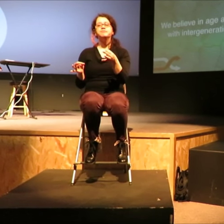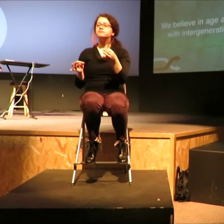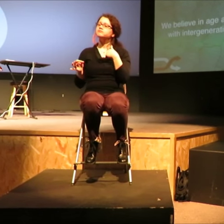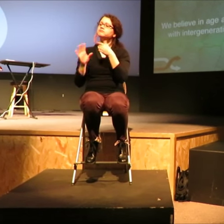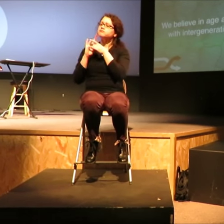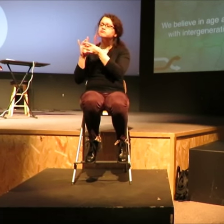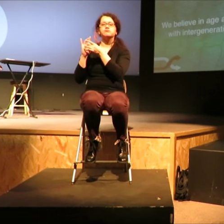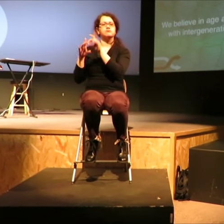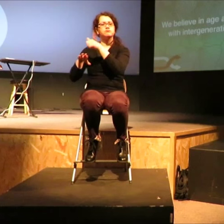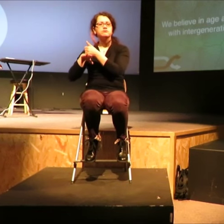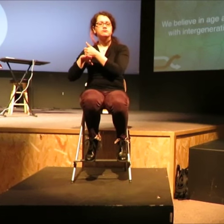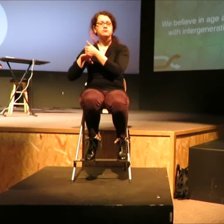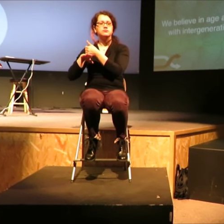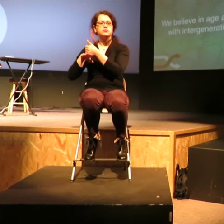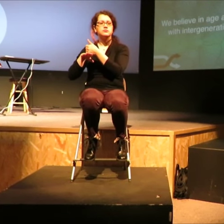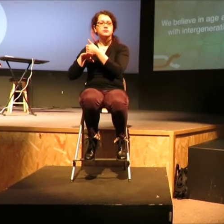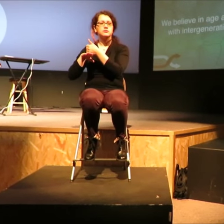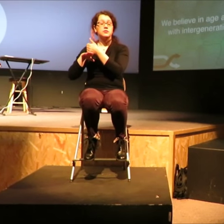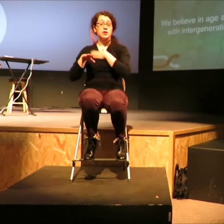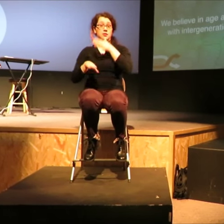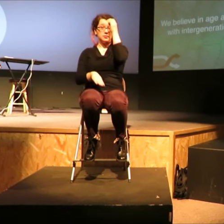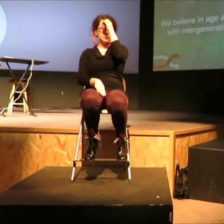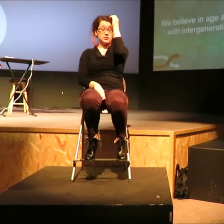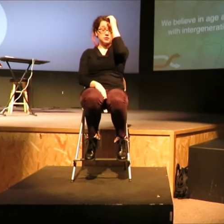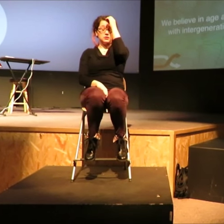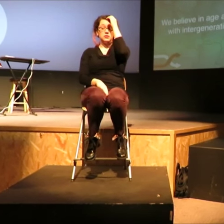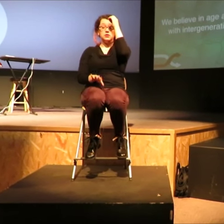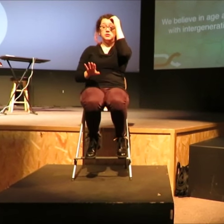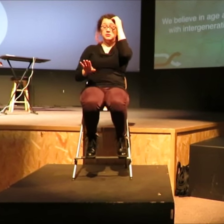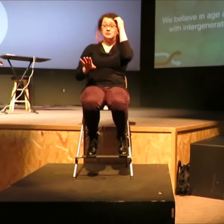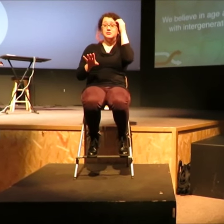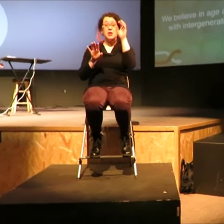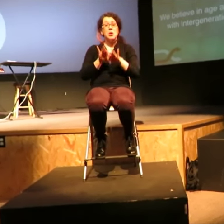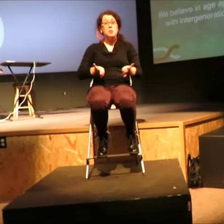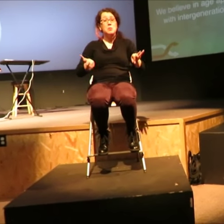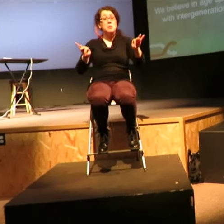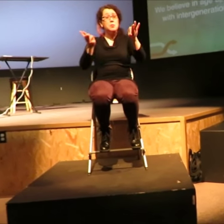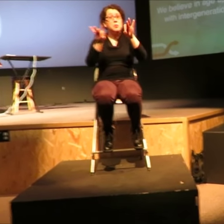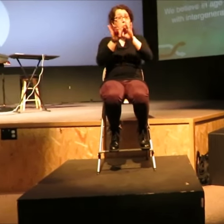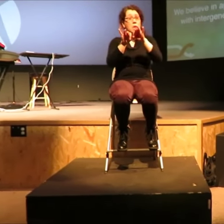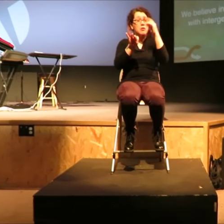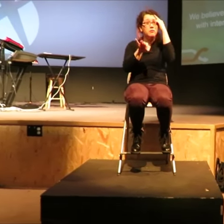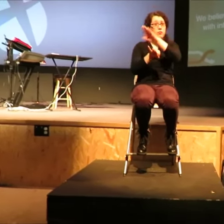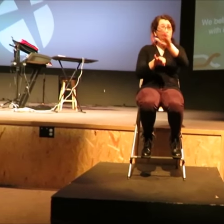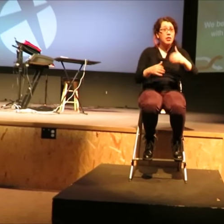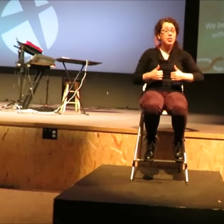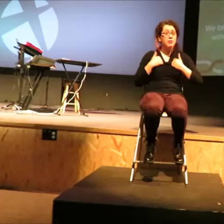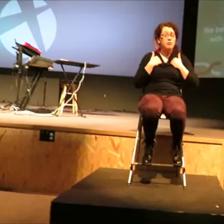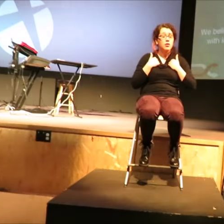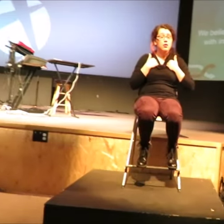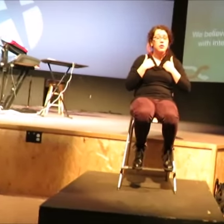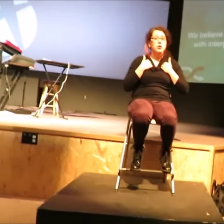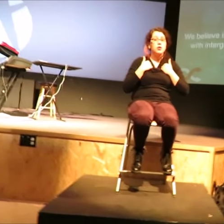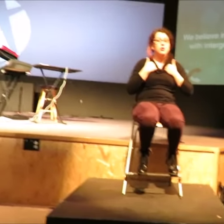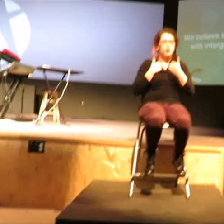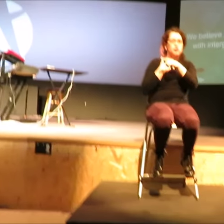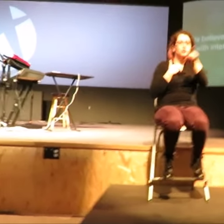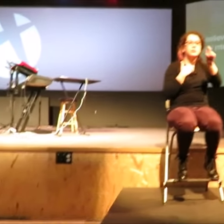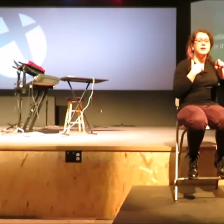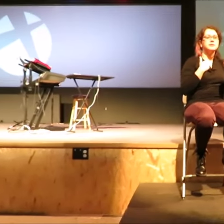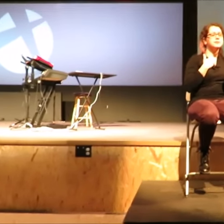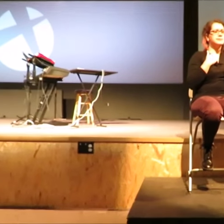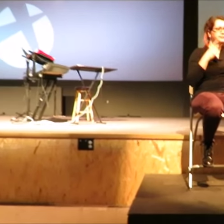I would argue that one of the most important things that you can do for your entire life is put yourself in a position